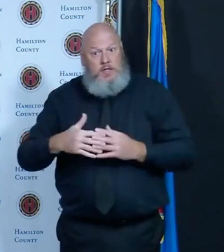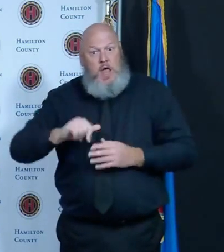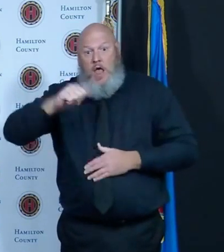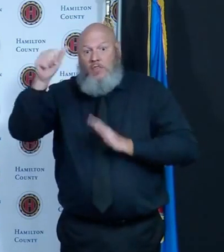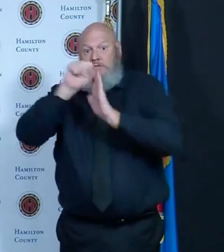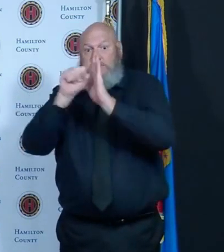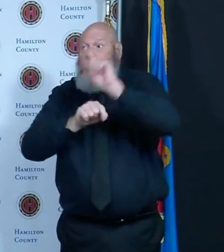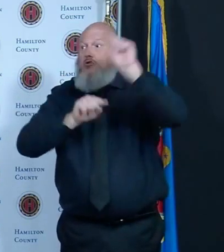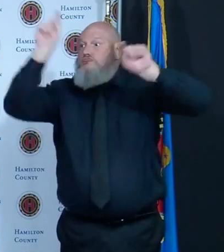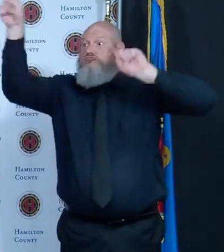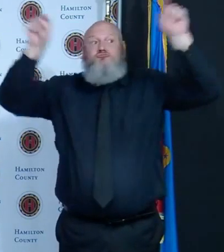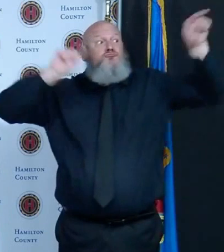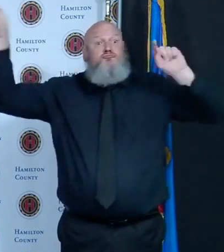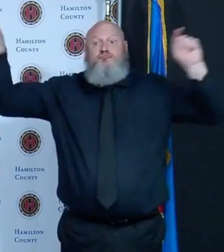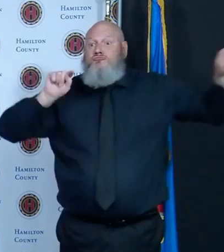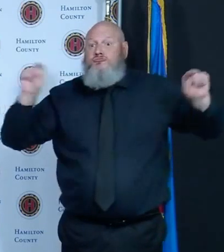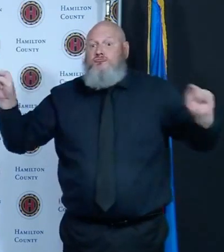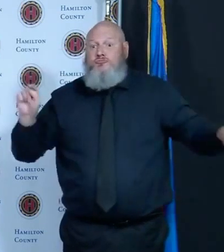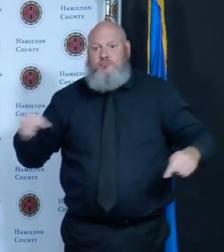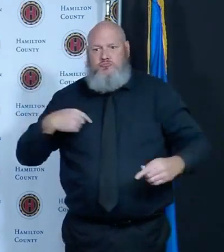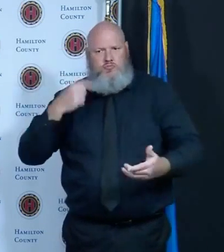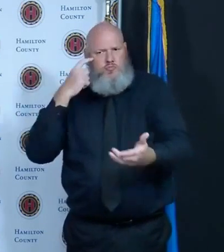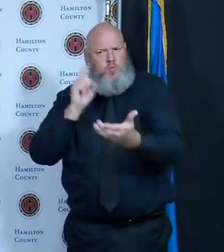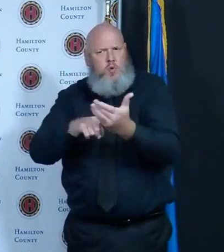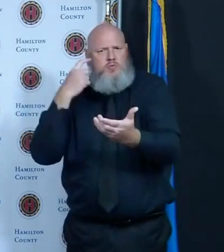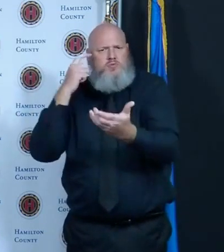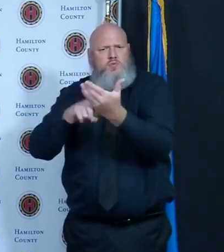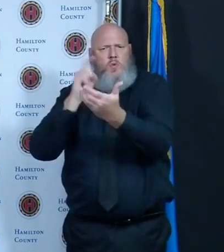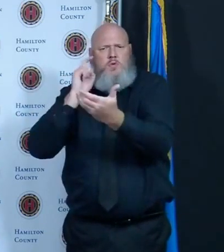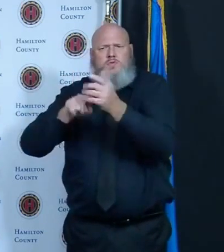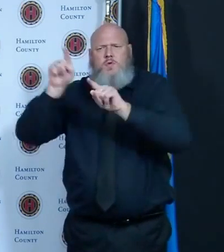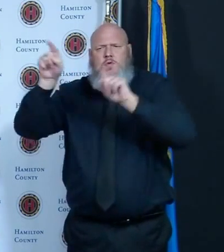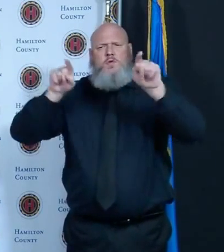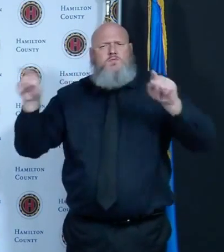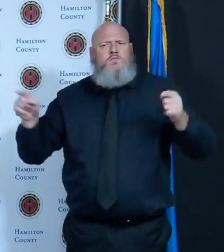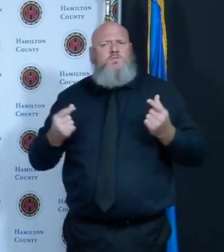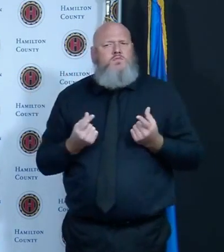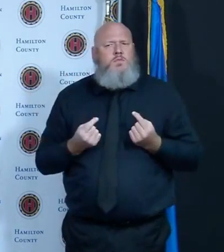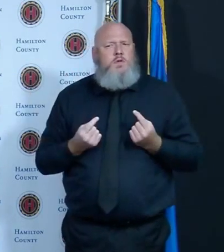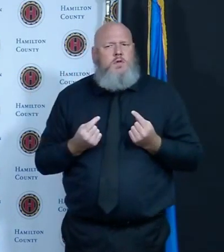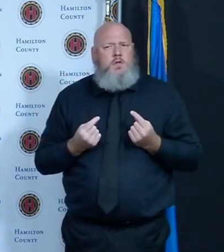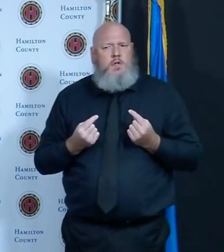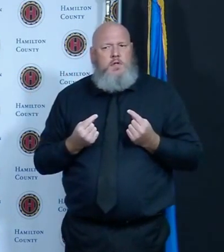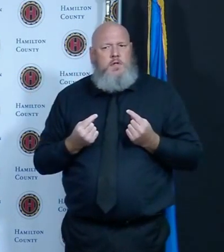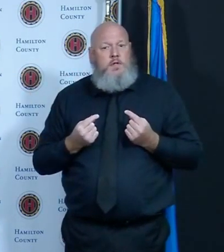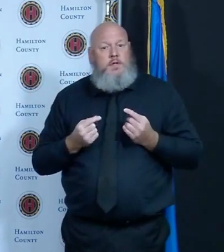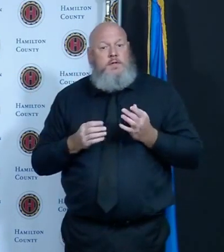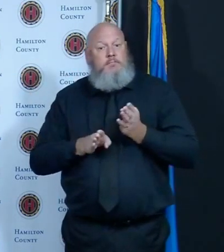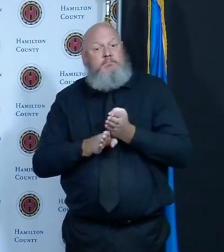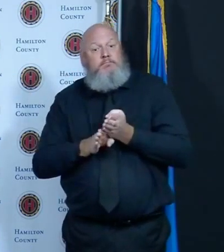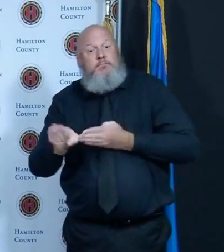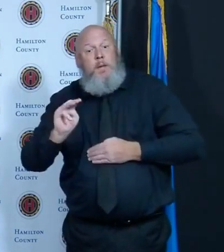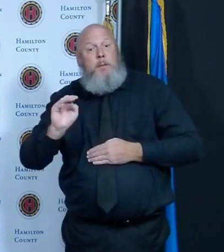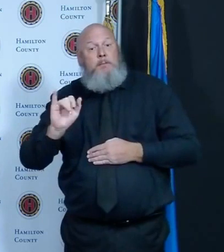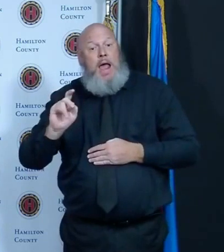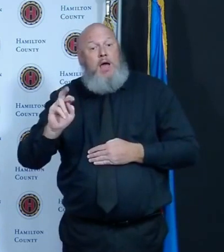a disturbing trend about how the minority community is being